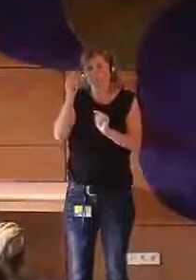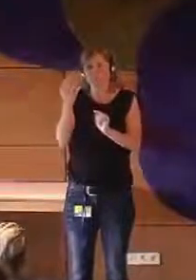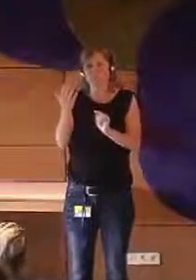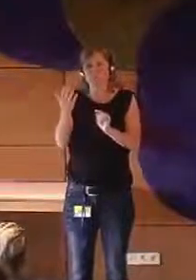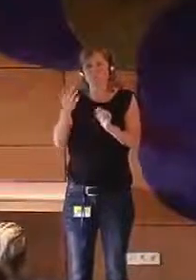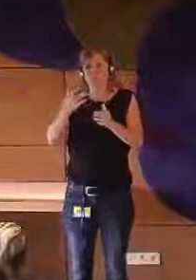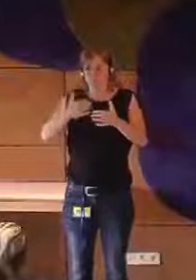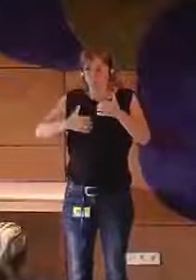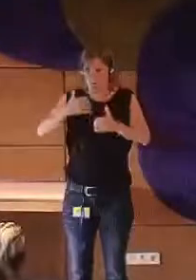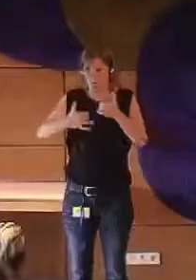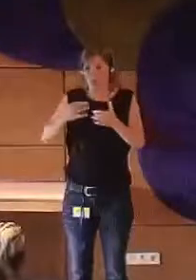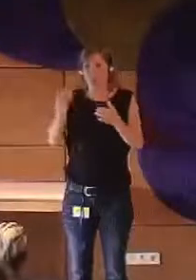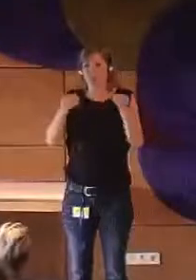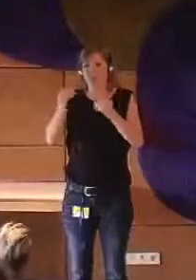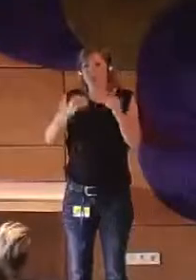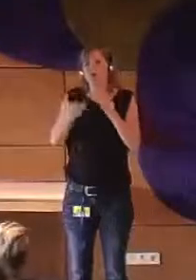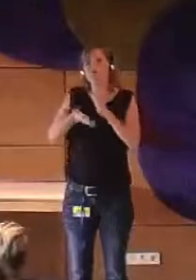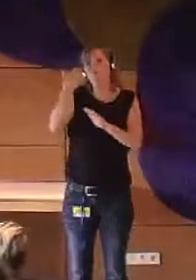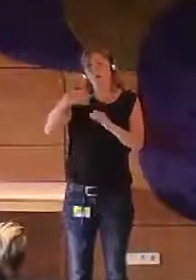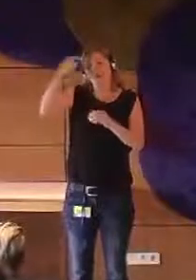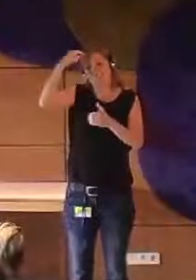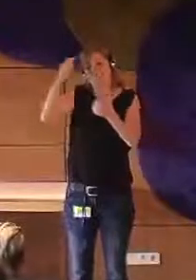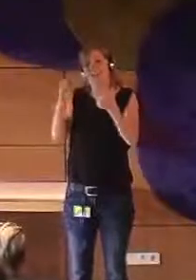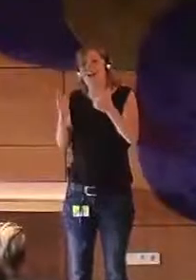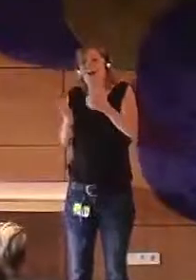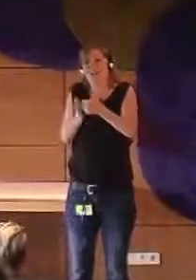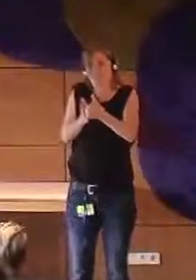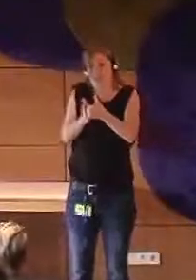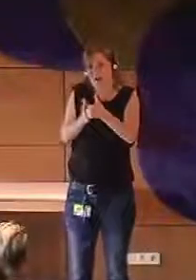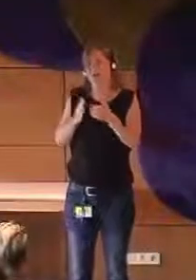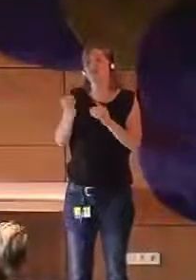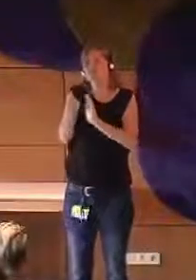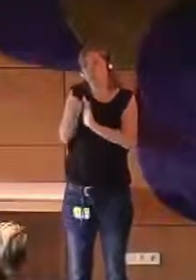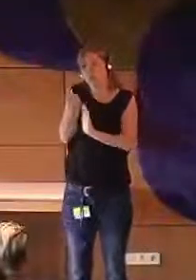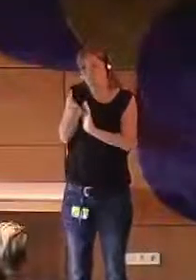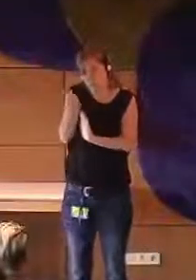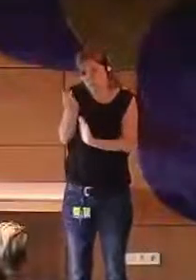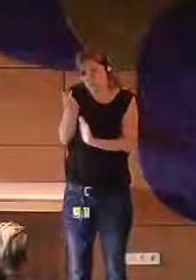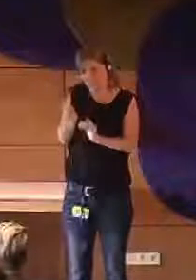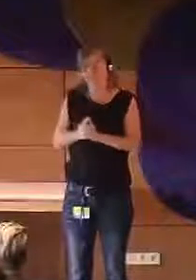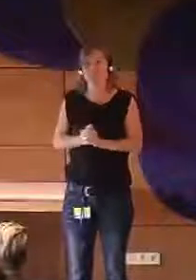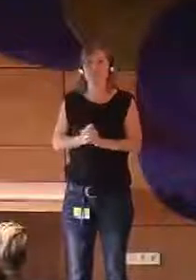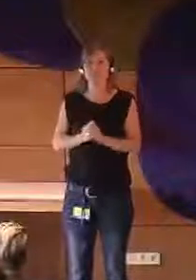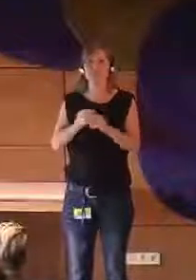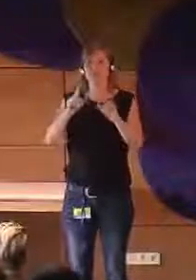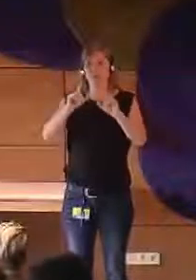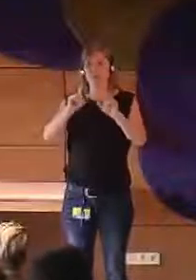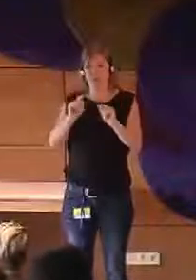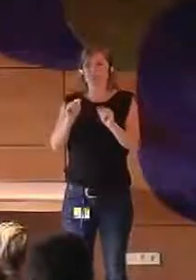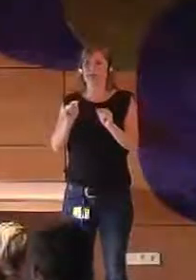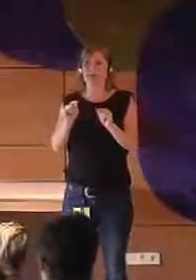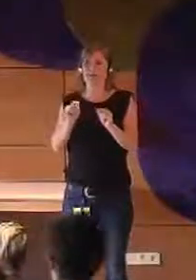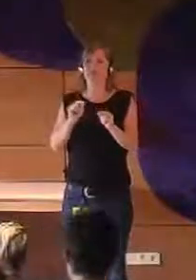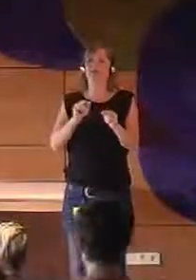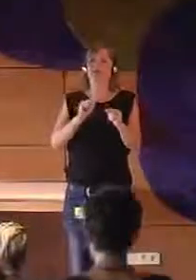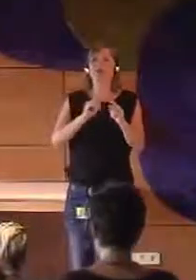would produce sperm and male hormones, and a girl will generate eggs and estrogen,